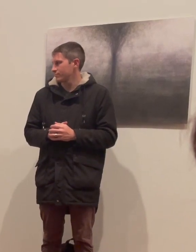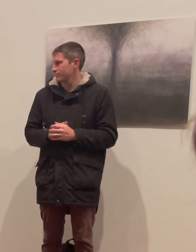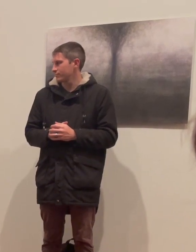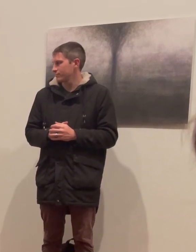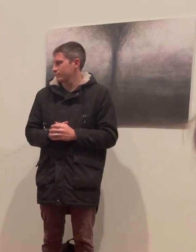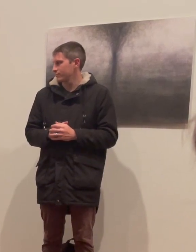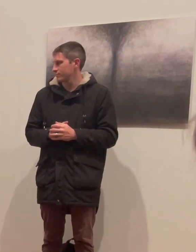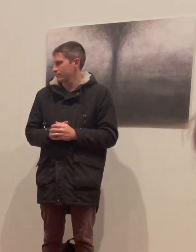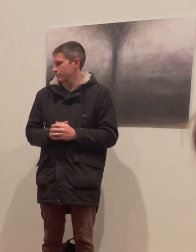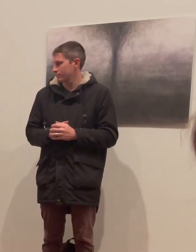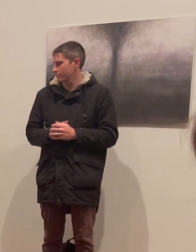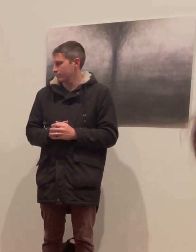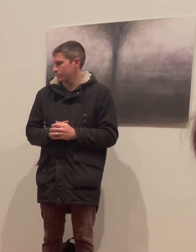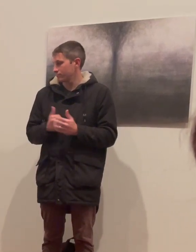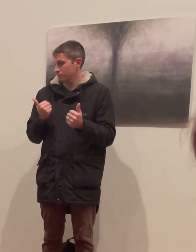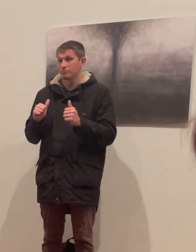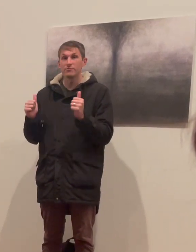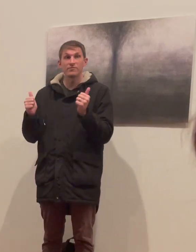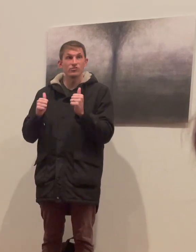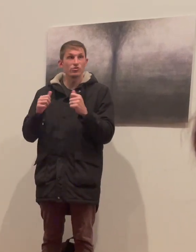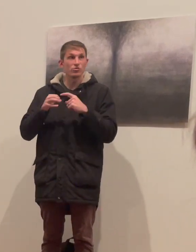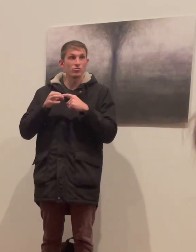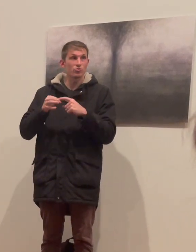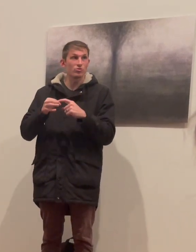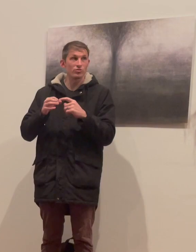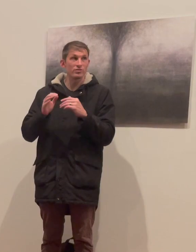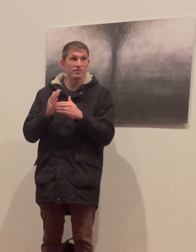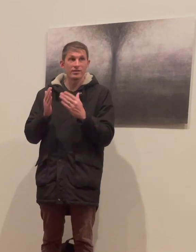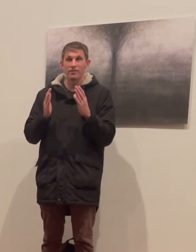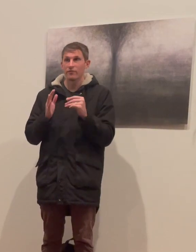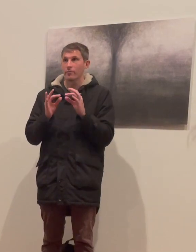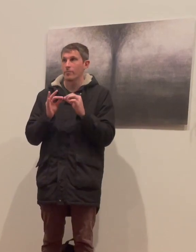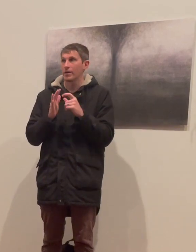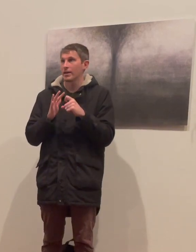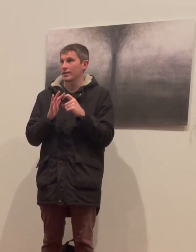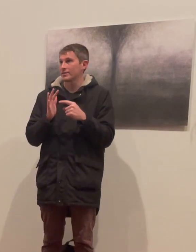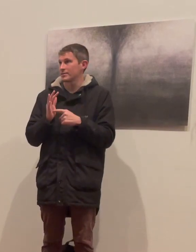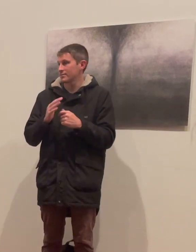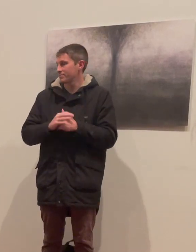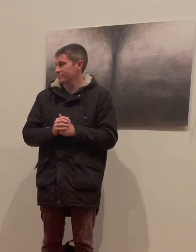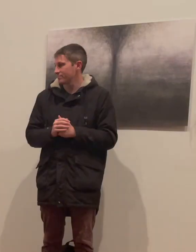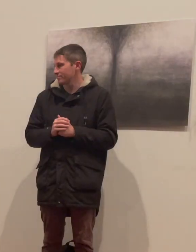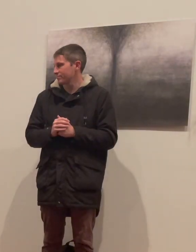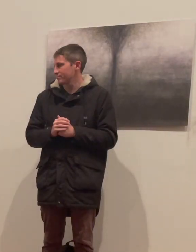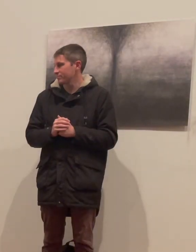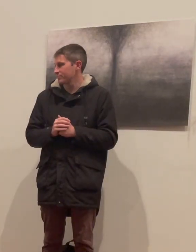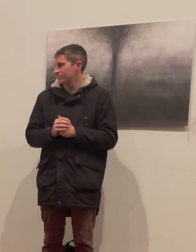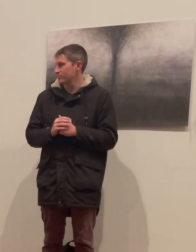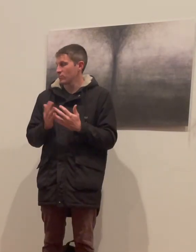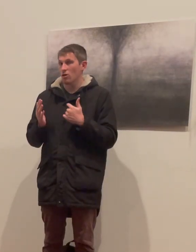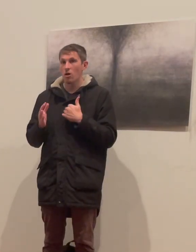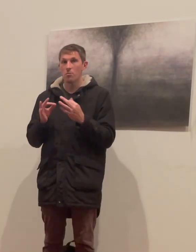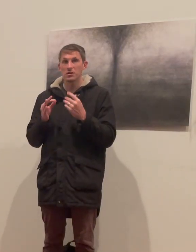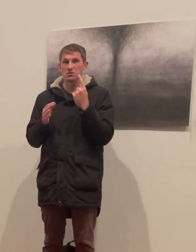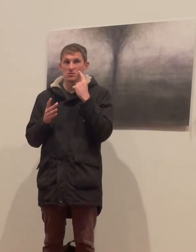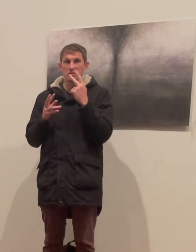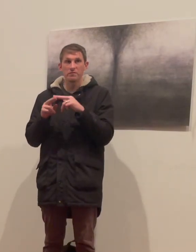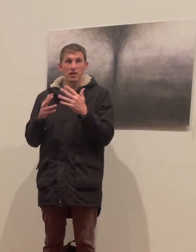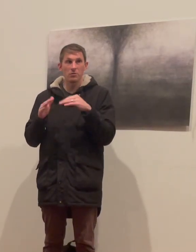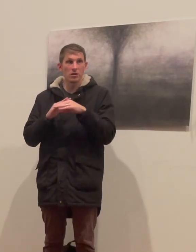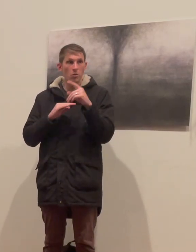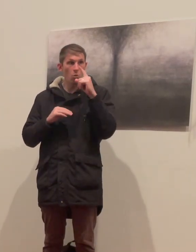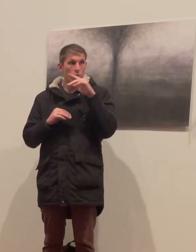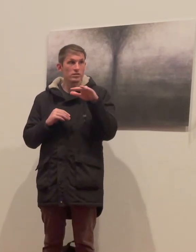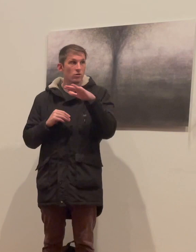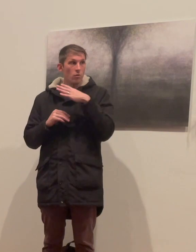Yes, they were all the questions that we had from Beckett, the curator. So I was going to see if anybody in the audience wanted to